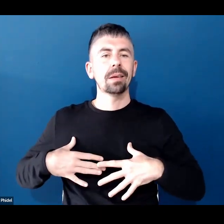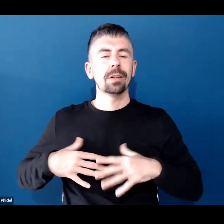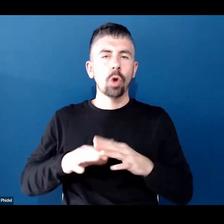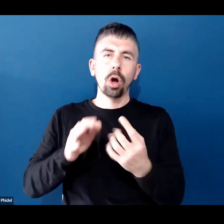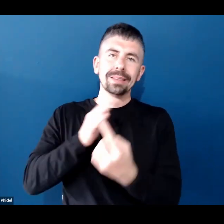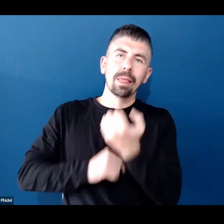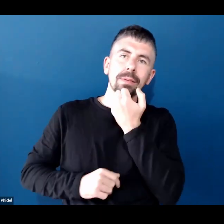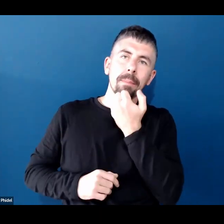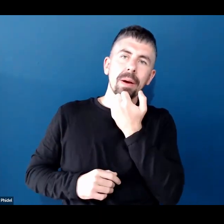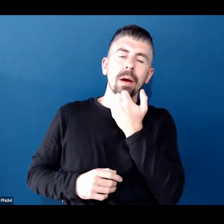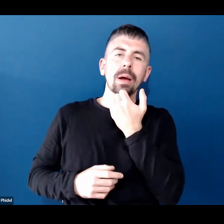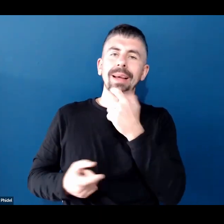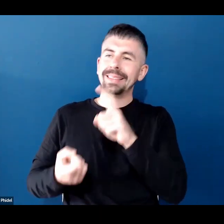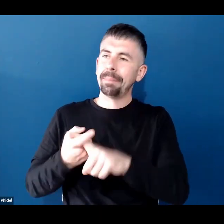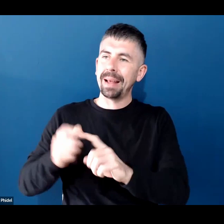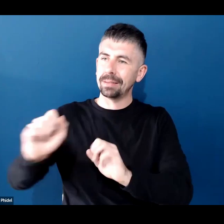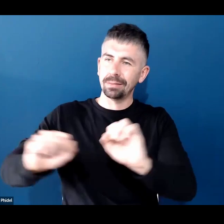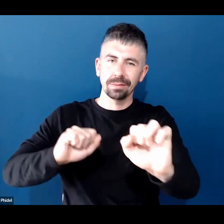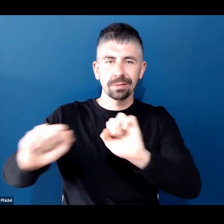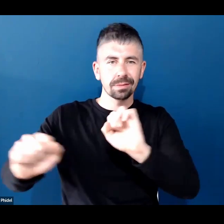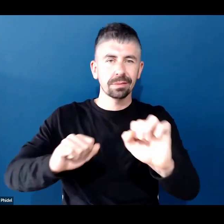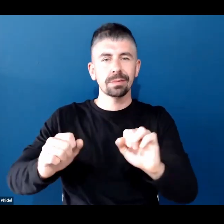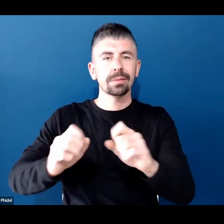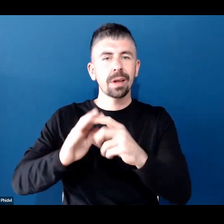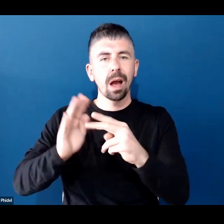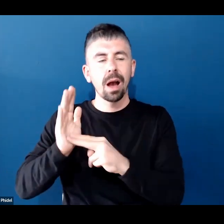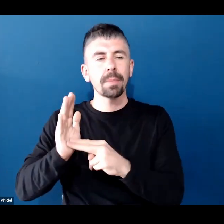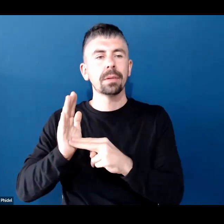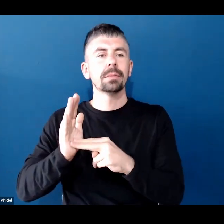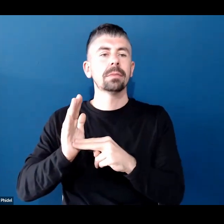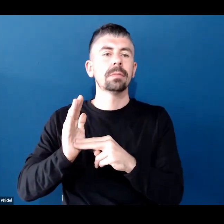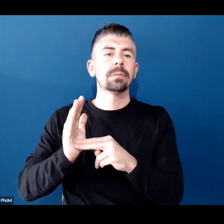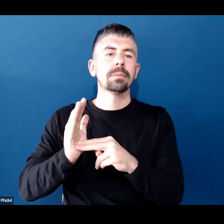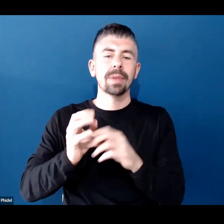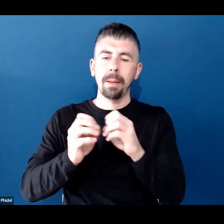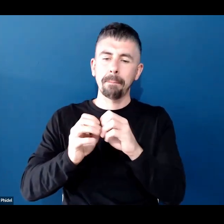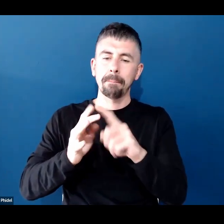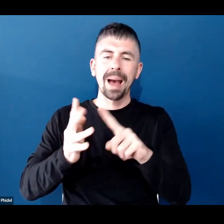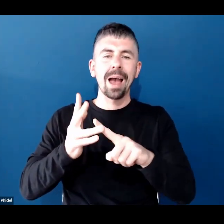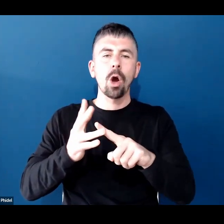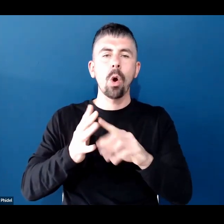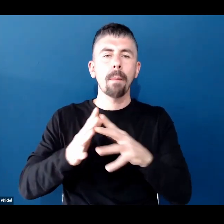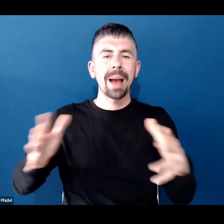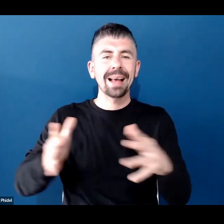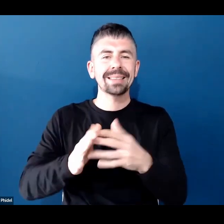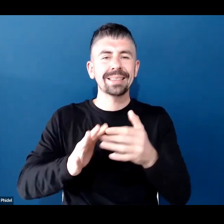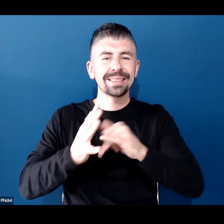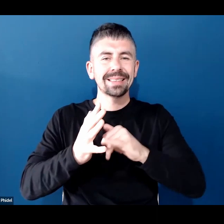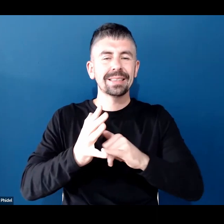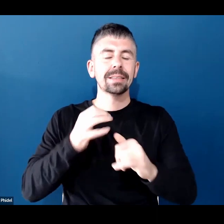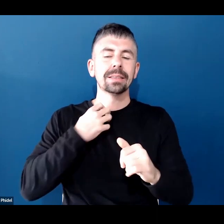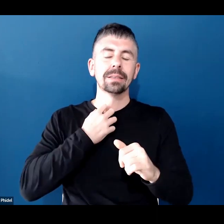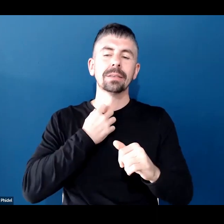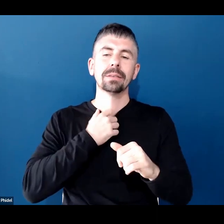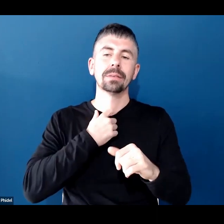different numbers in liters of water, in tons of carbons, in ton of biomass, in number of species, in square meters of soil, these kind